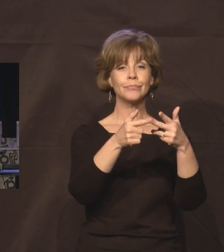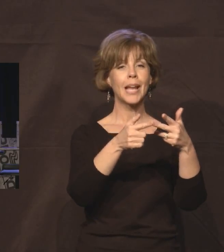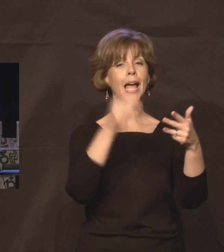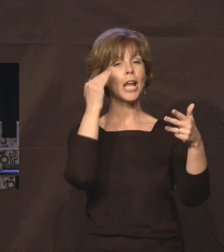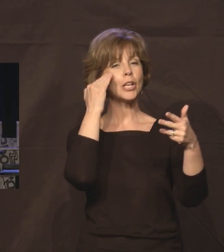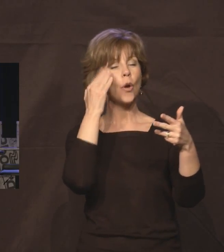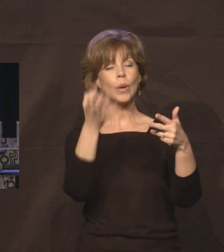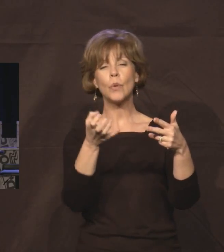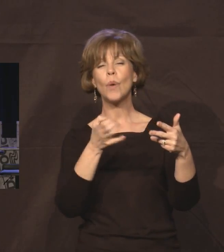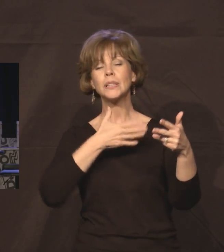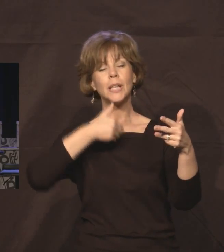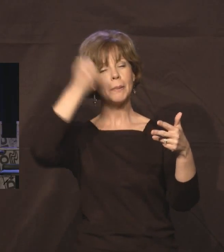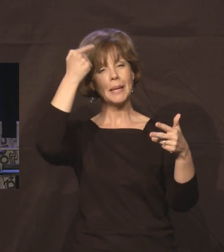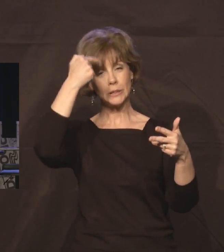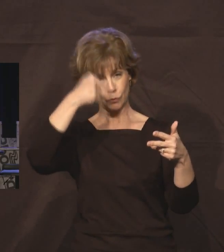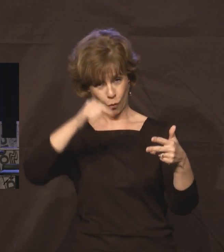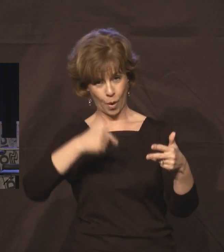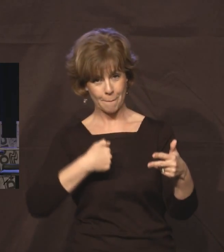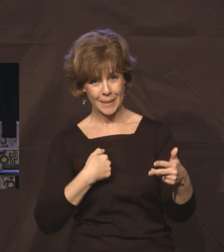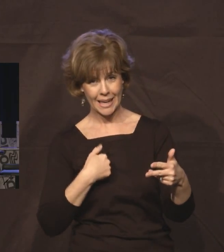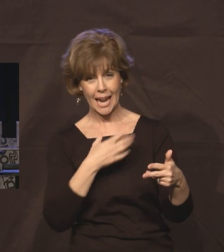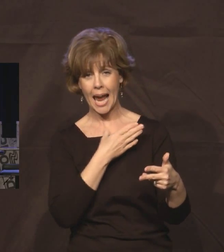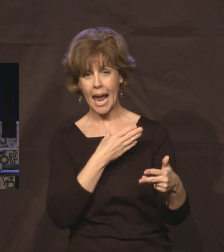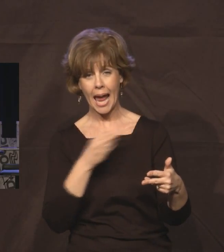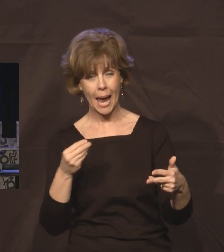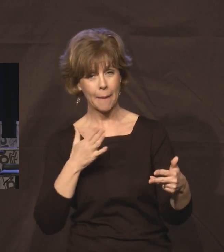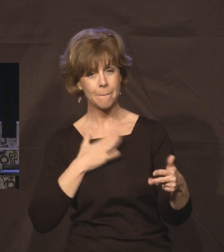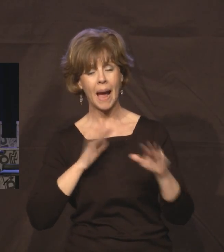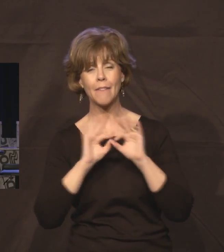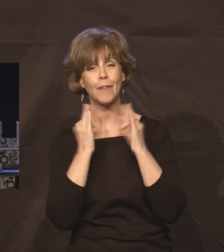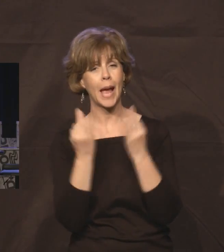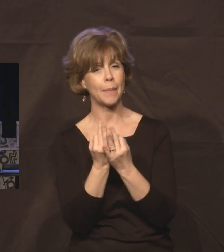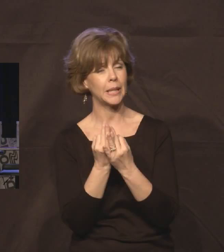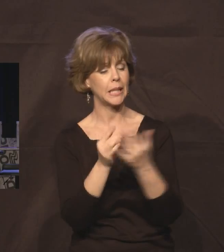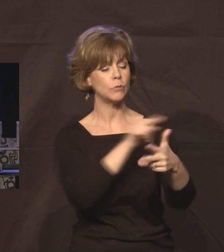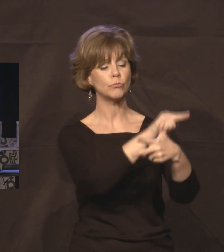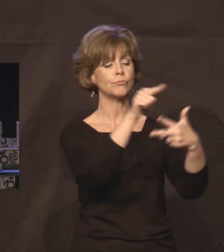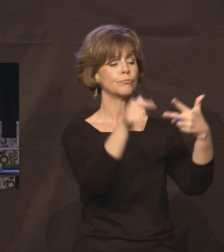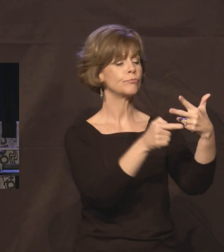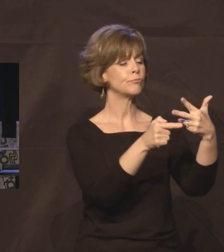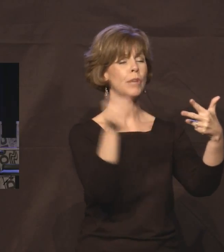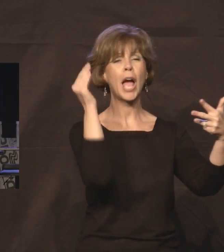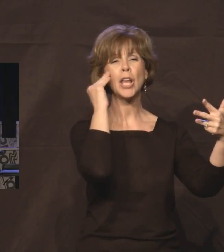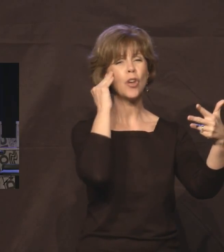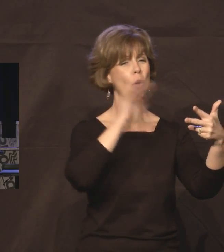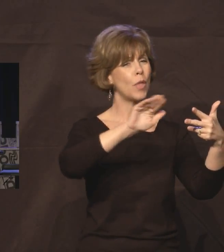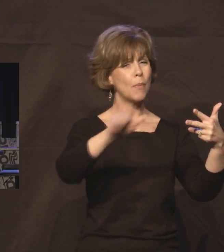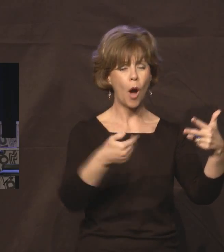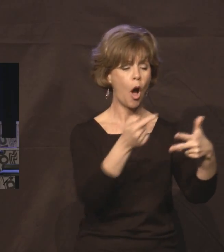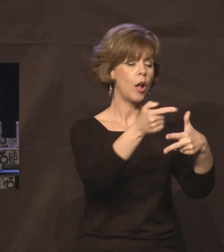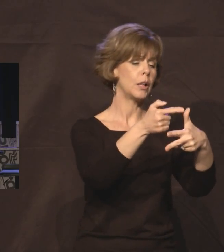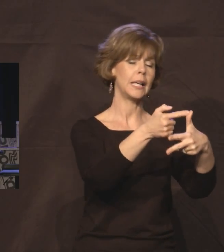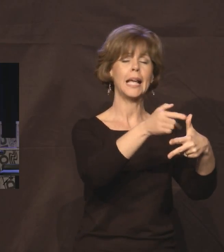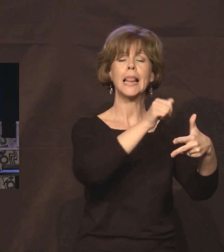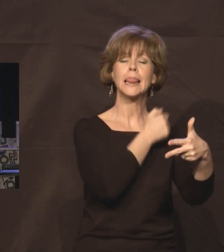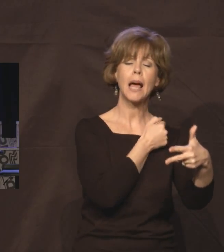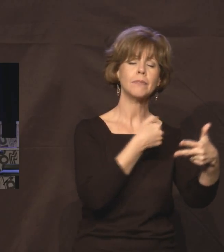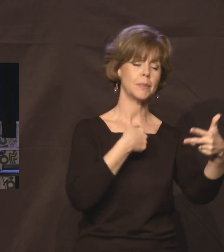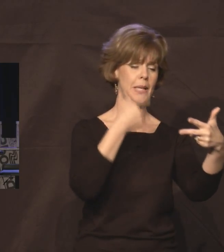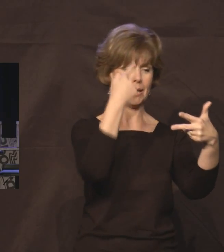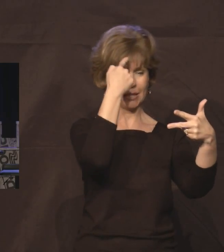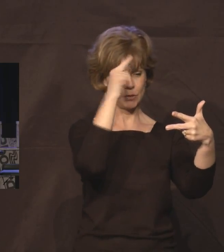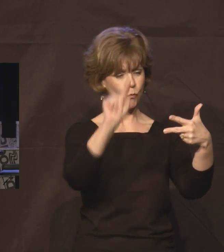for my family. Because I know all three of those things, without a shadow of a doubt, never question. He loves me, he's for